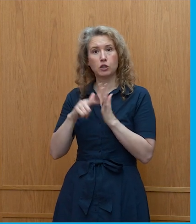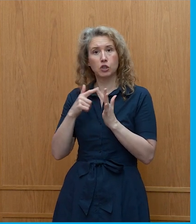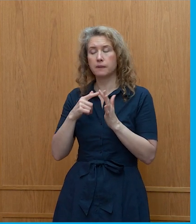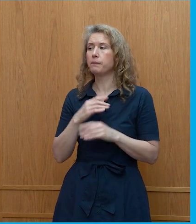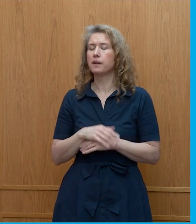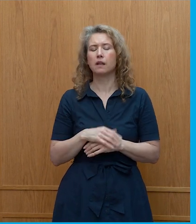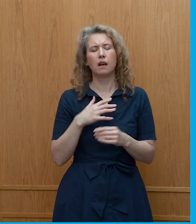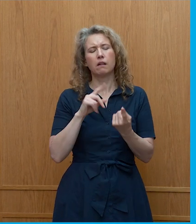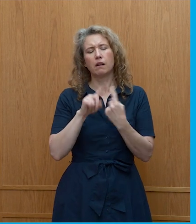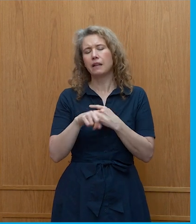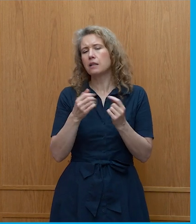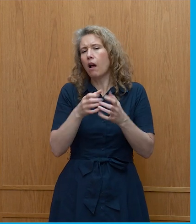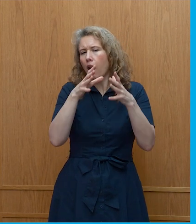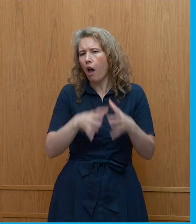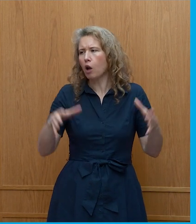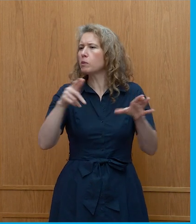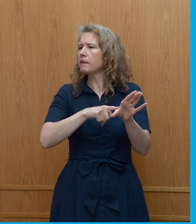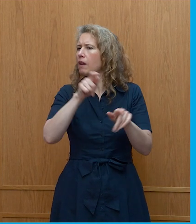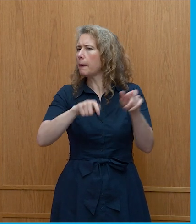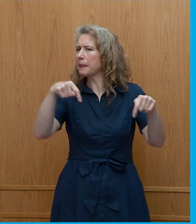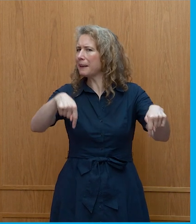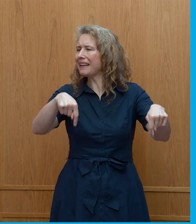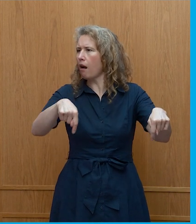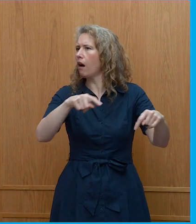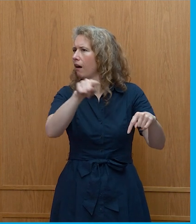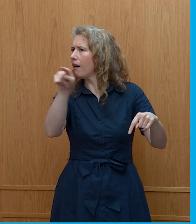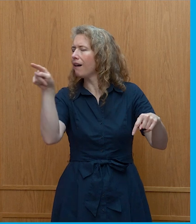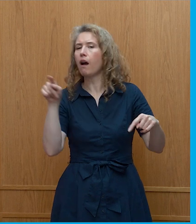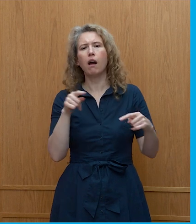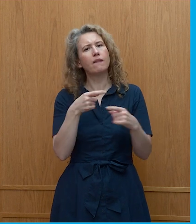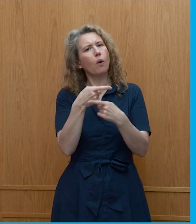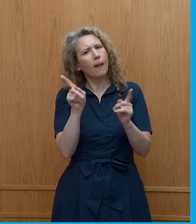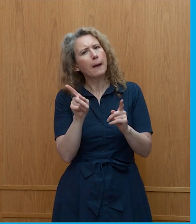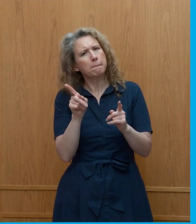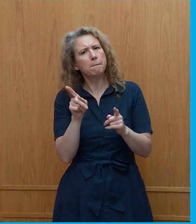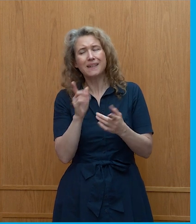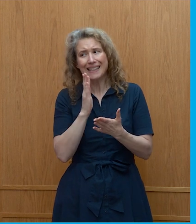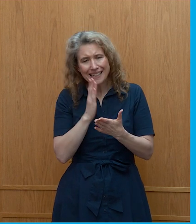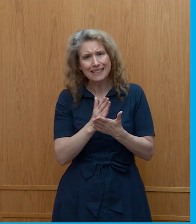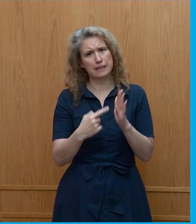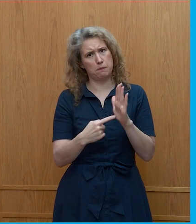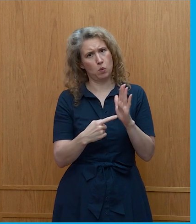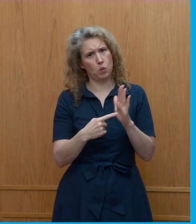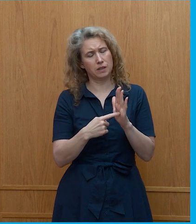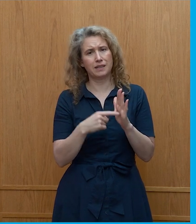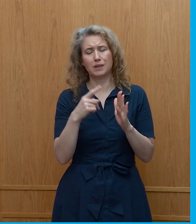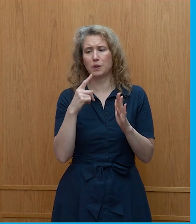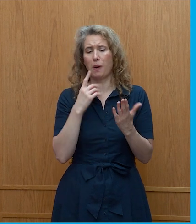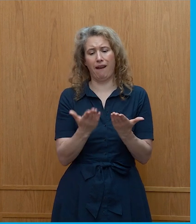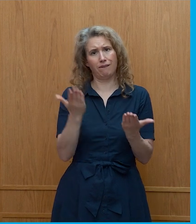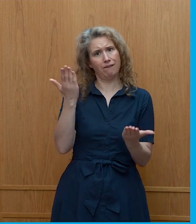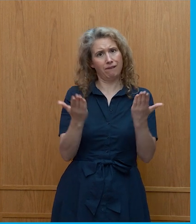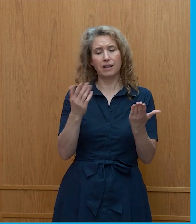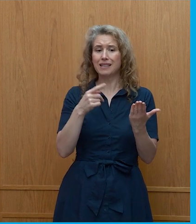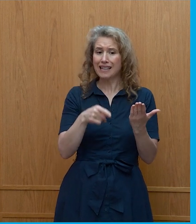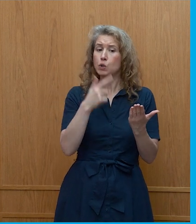large group of quite young people here and I think that for them it is really important to have the view